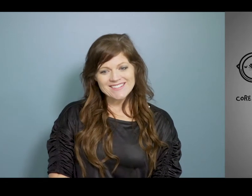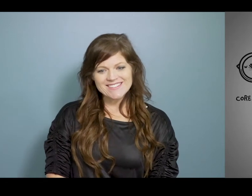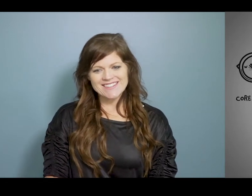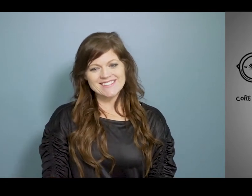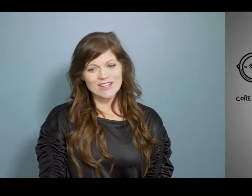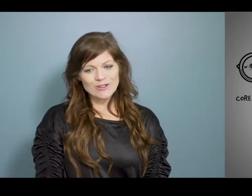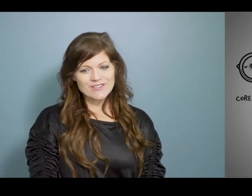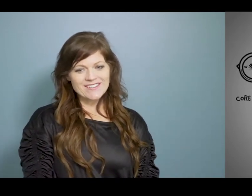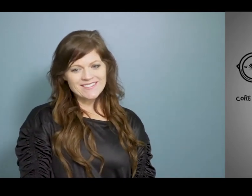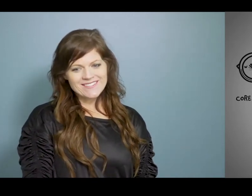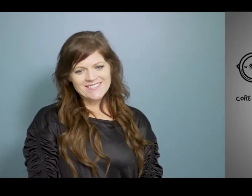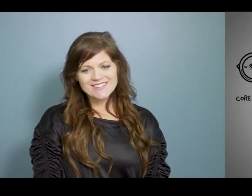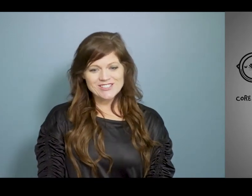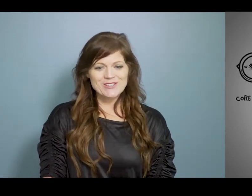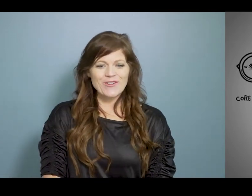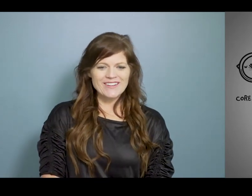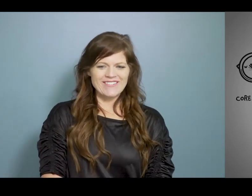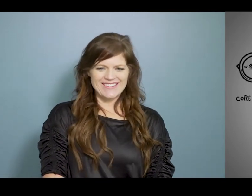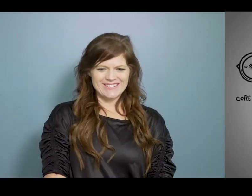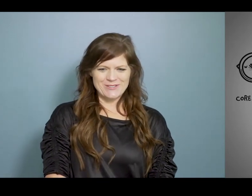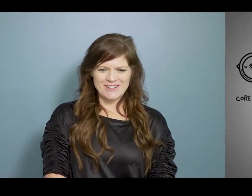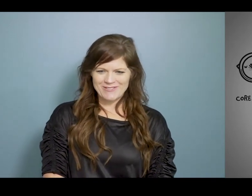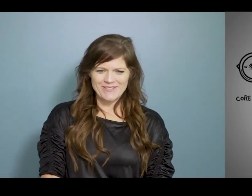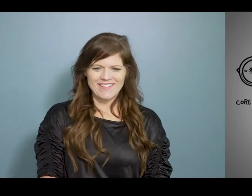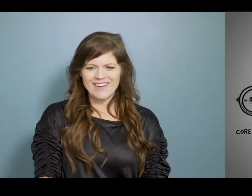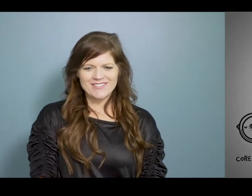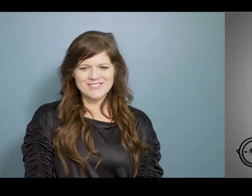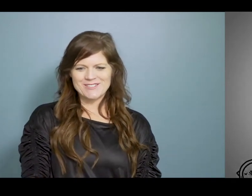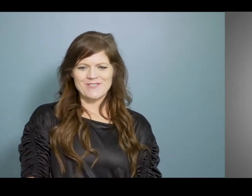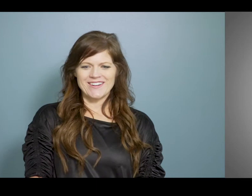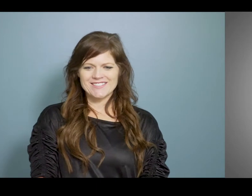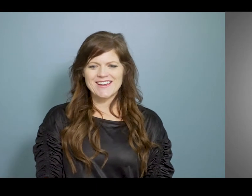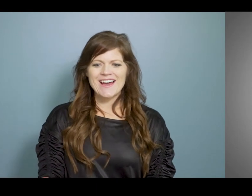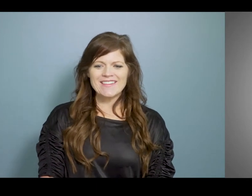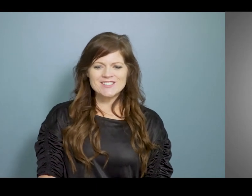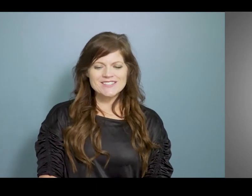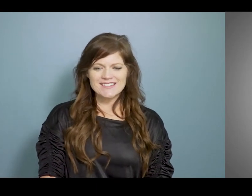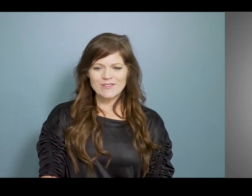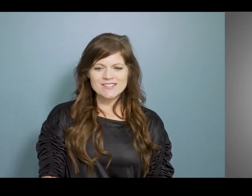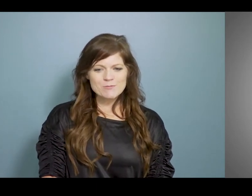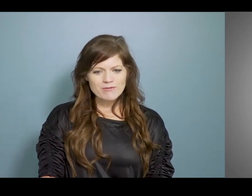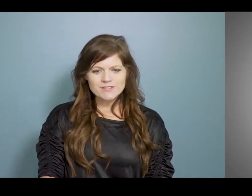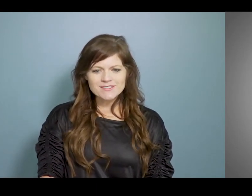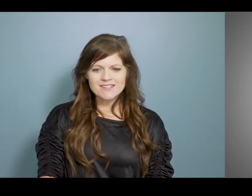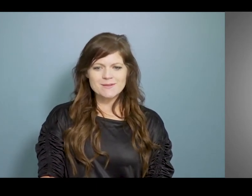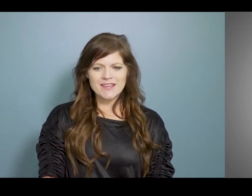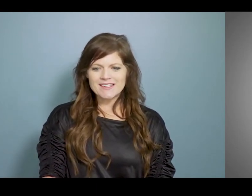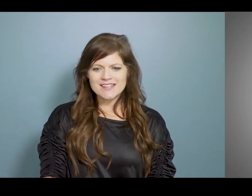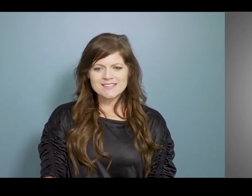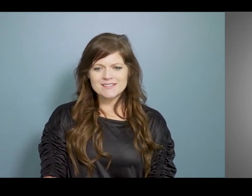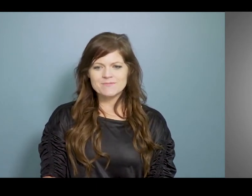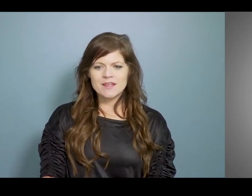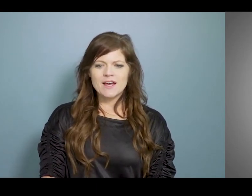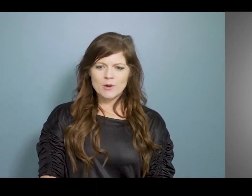the answer is, do it and engage in it fully. O is for opening